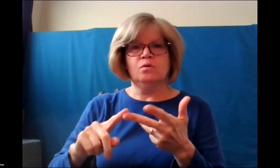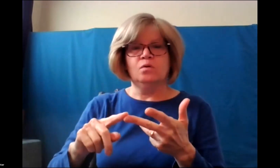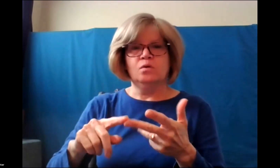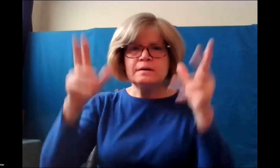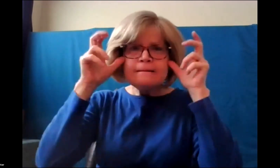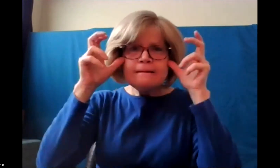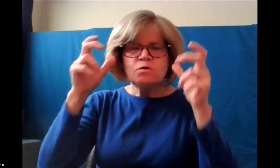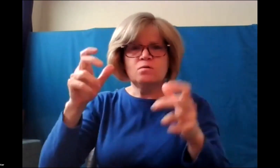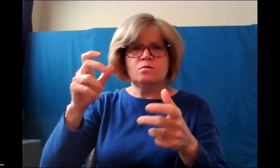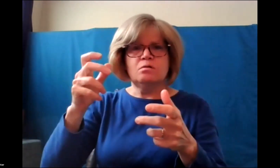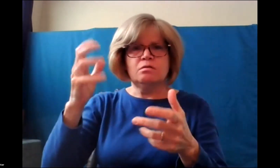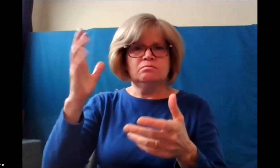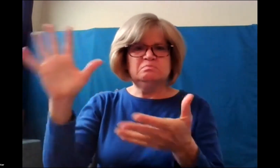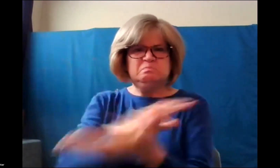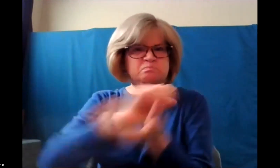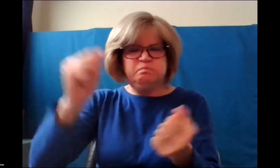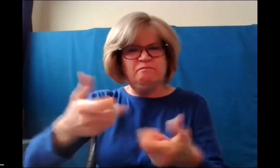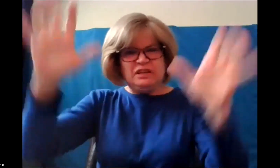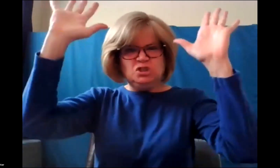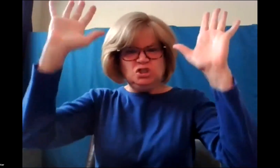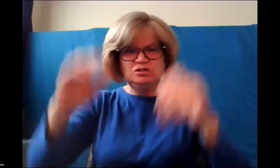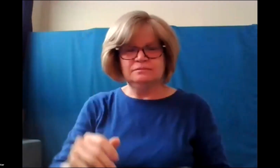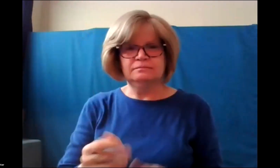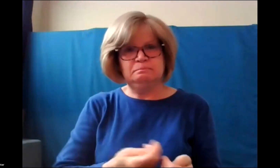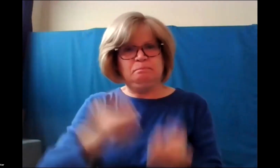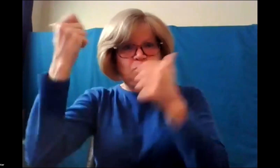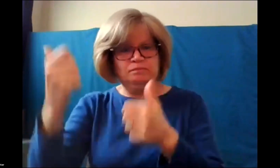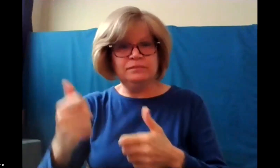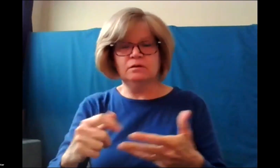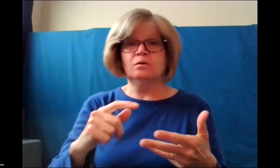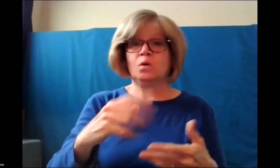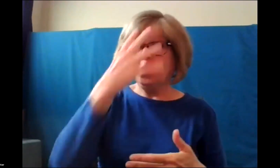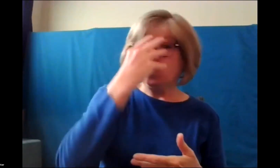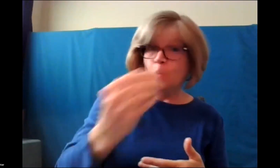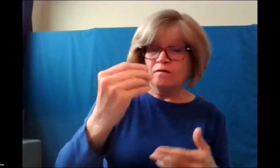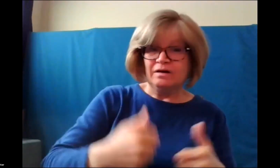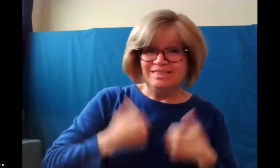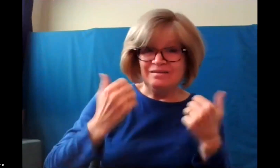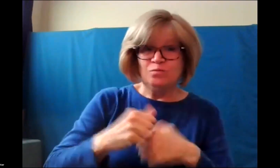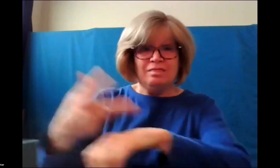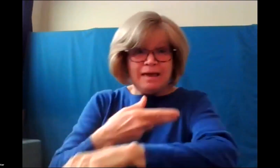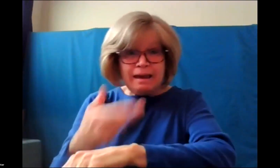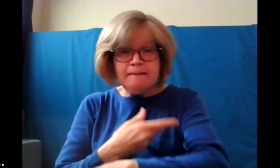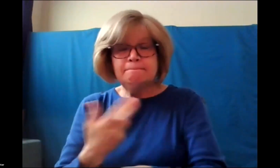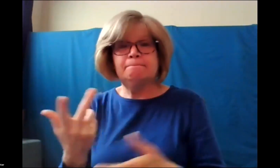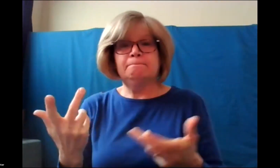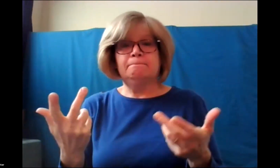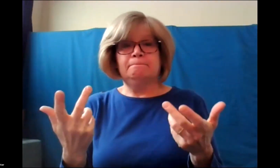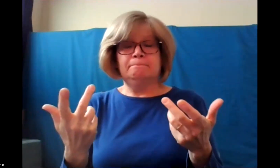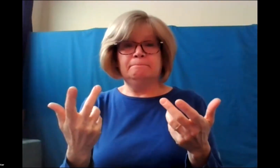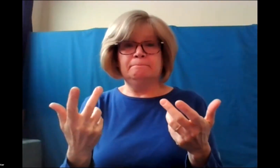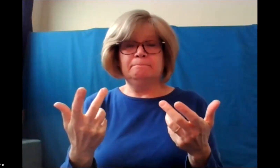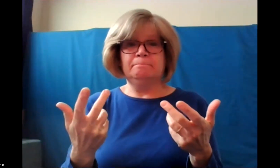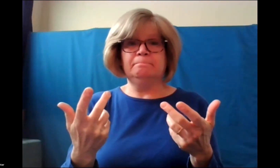wickedness obliterated, the wolf living with the lamb,